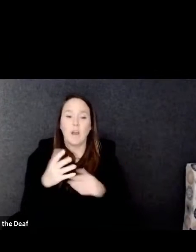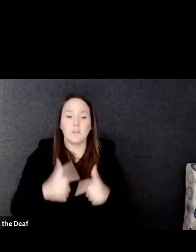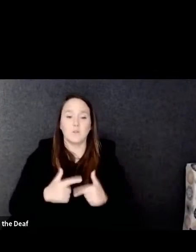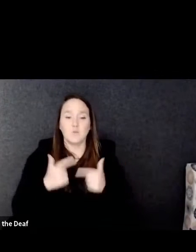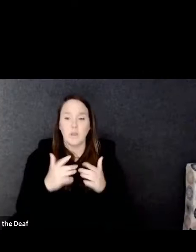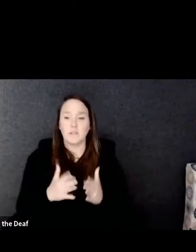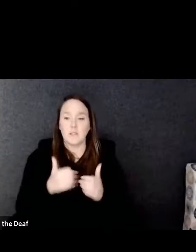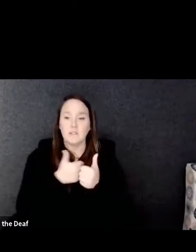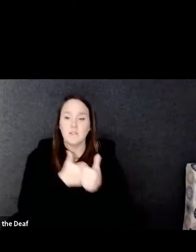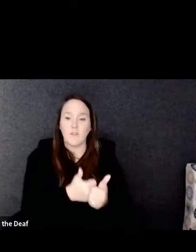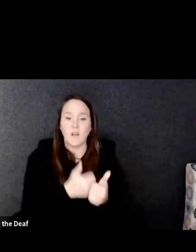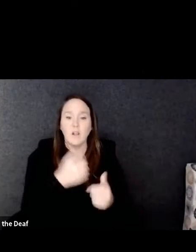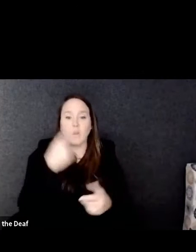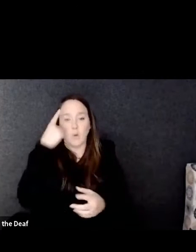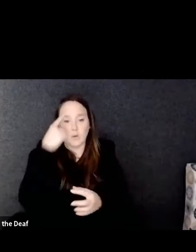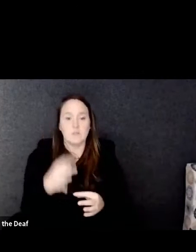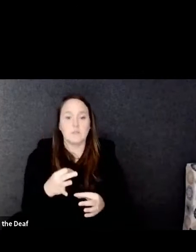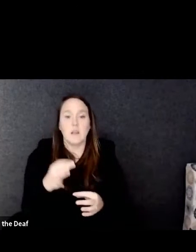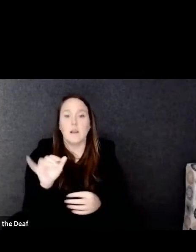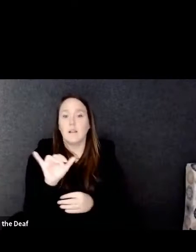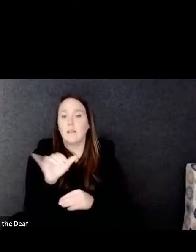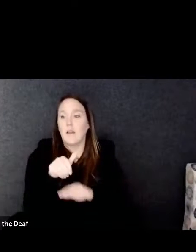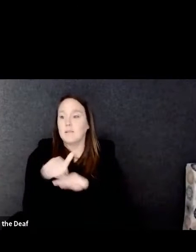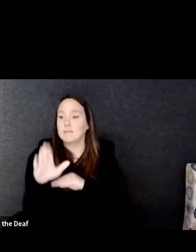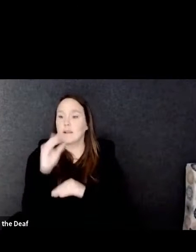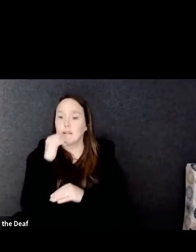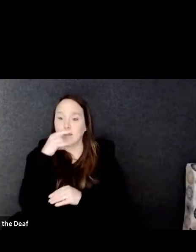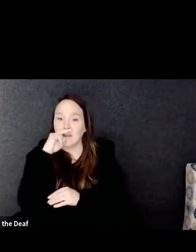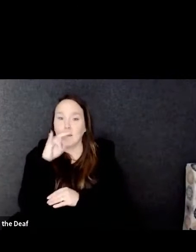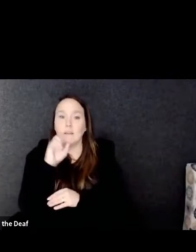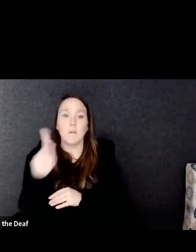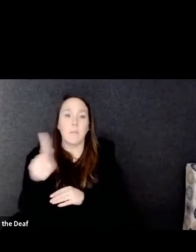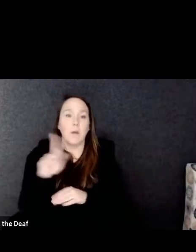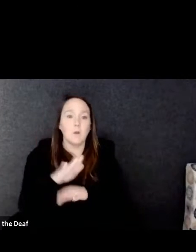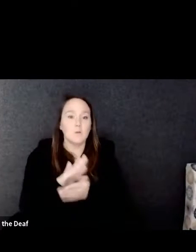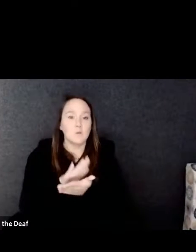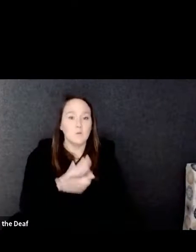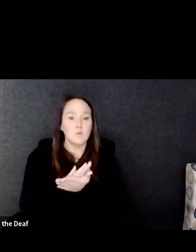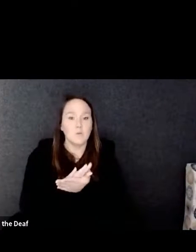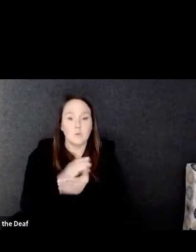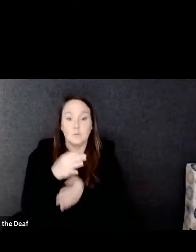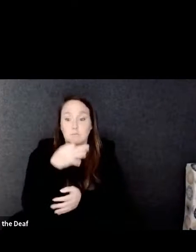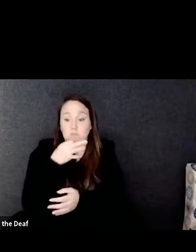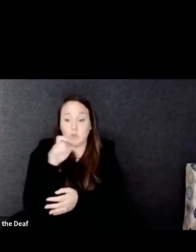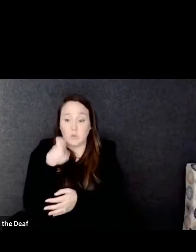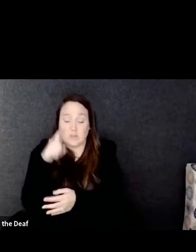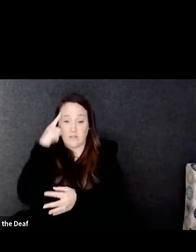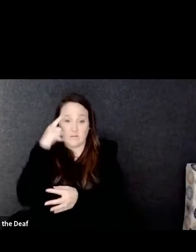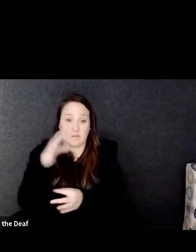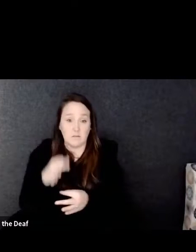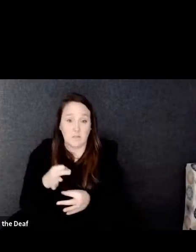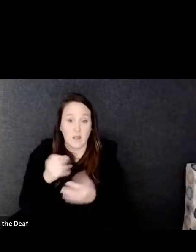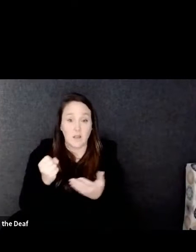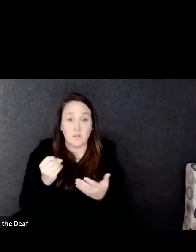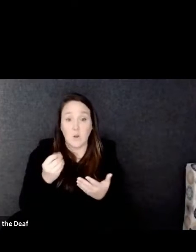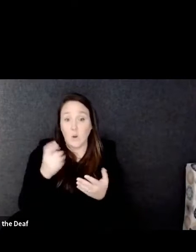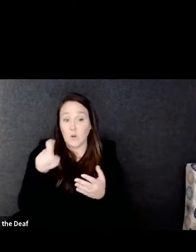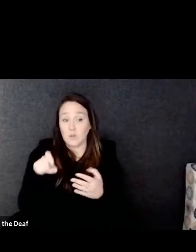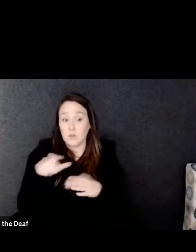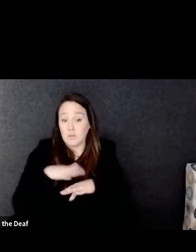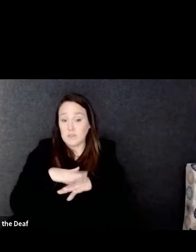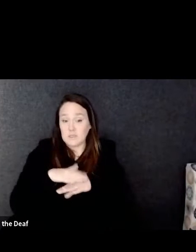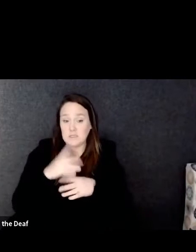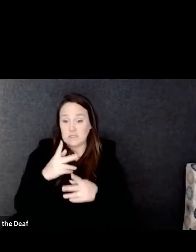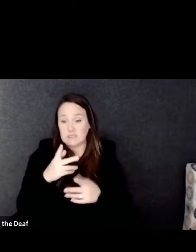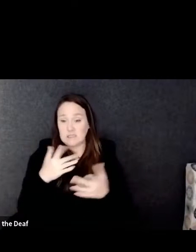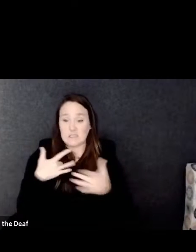in making decisions like returning their children to school with the deadline looming for that decision? And more generally, should we be cautiously concerned in